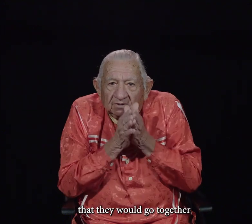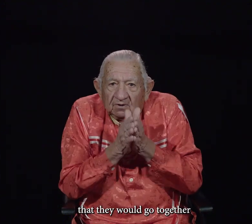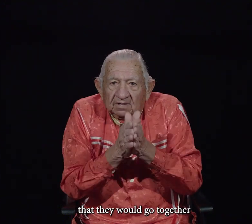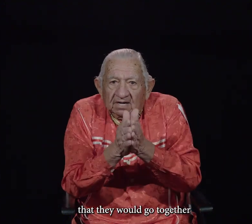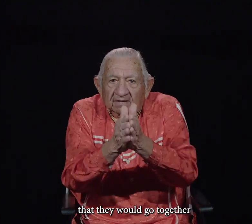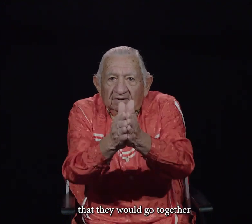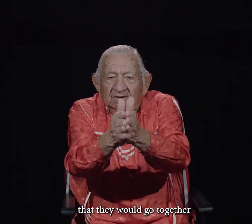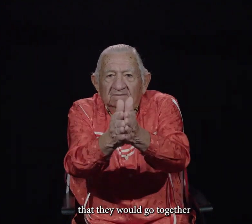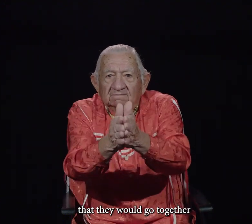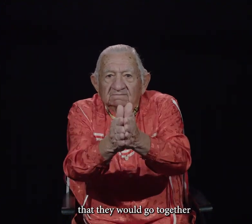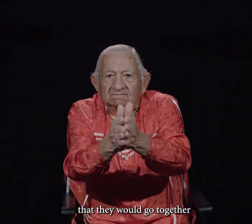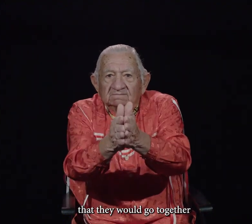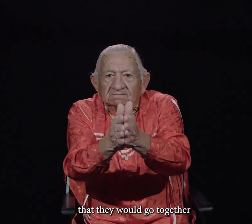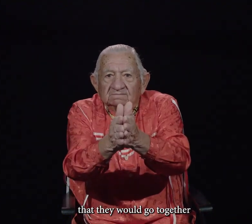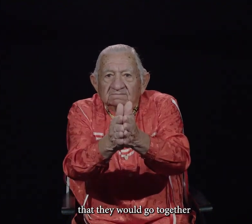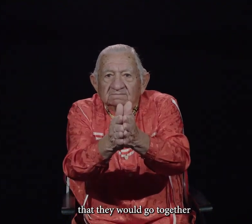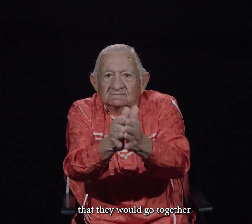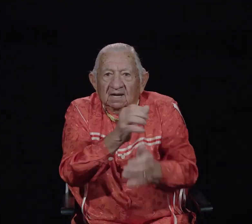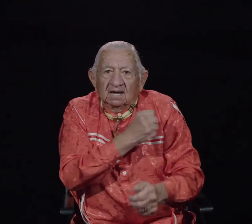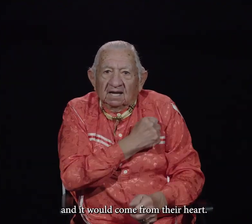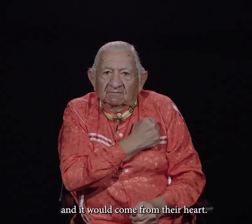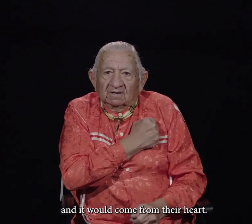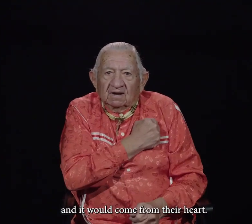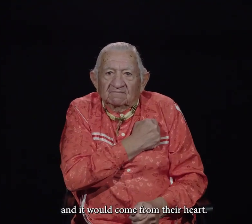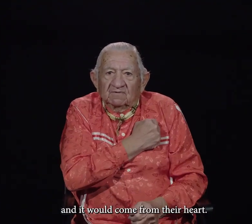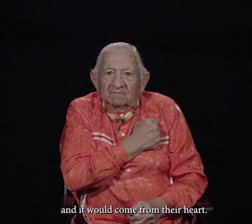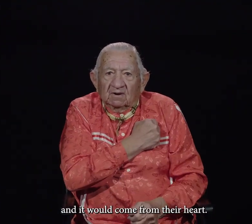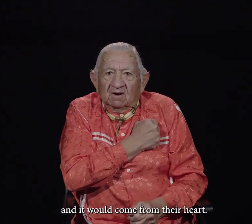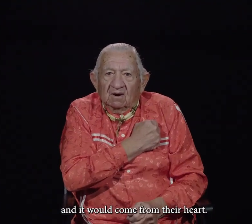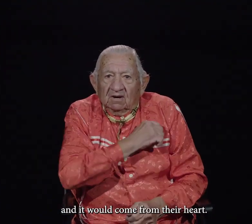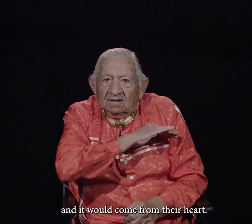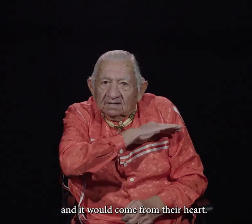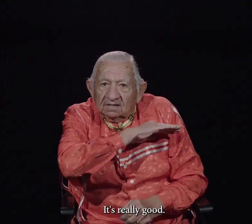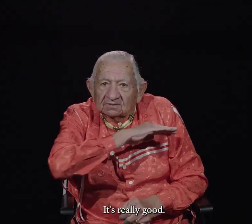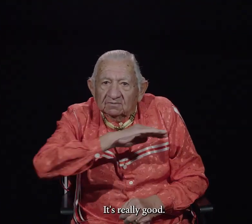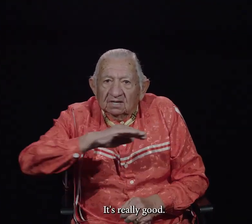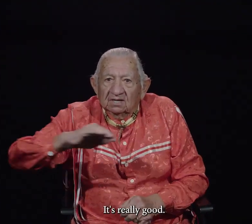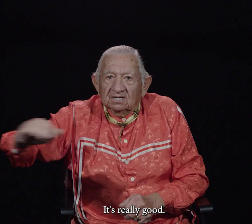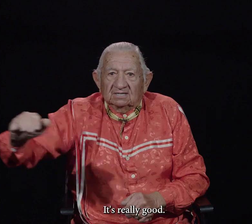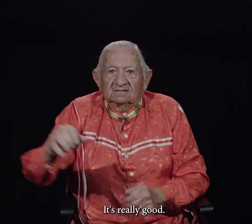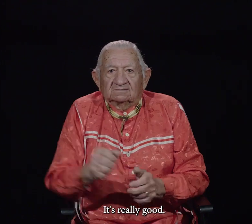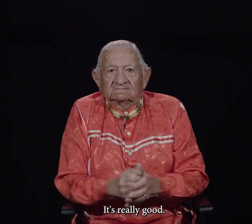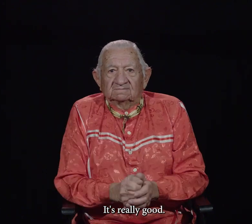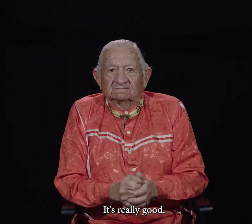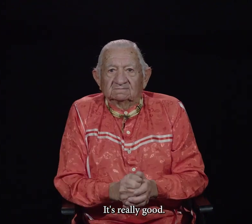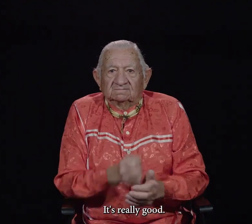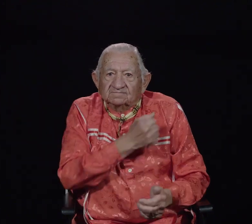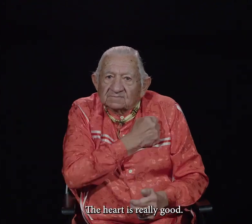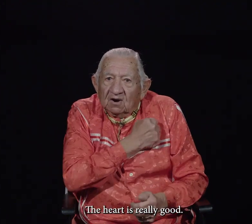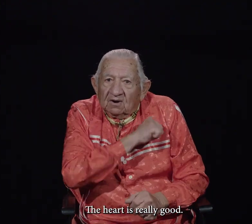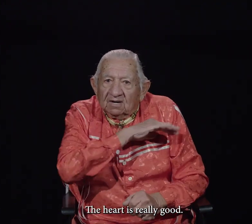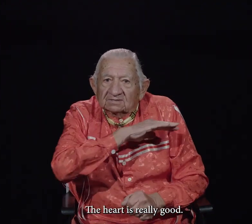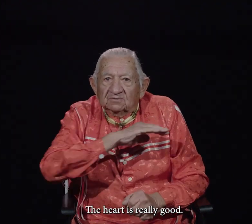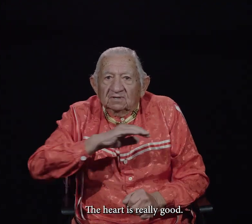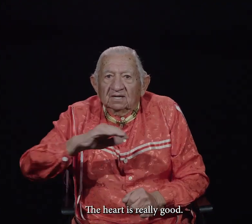go together and it would come from their heart. It's really good. The heart is really